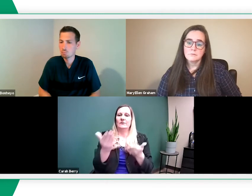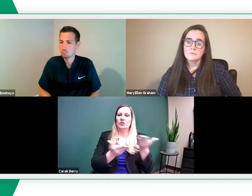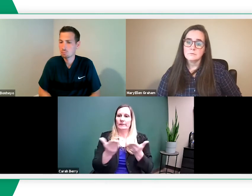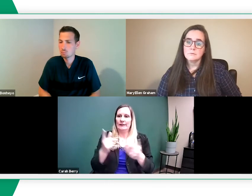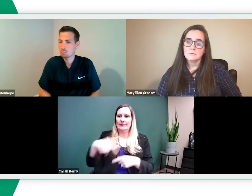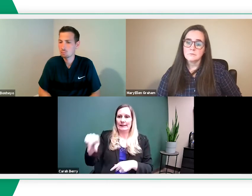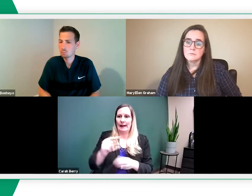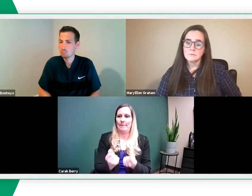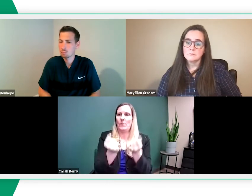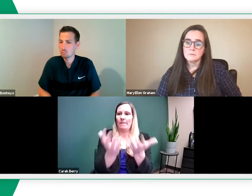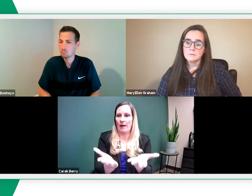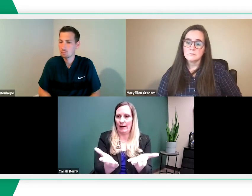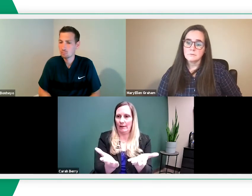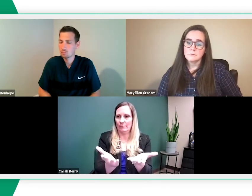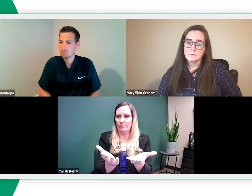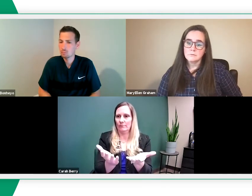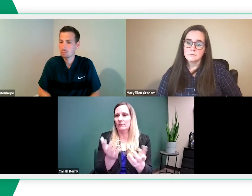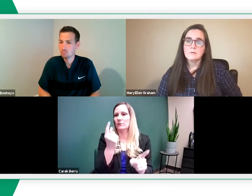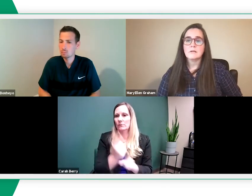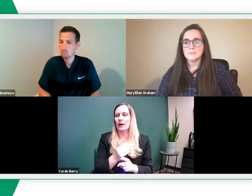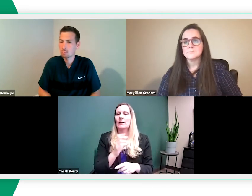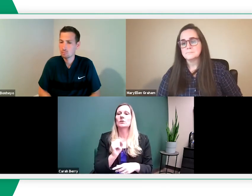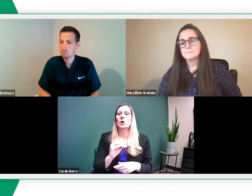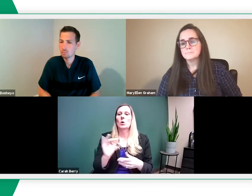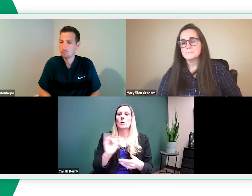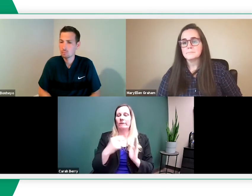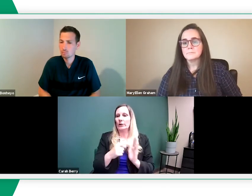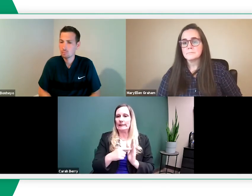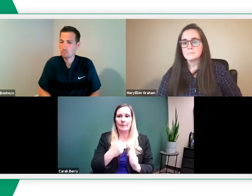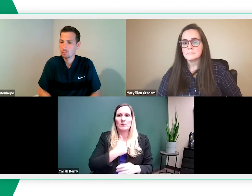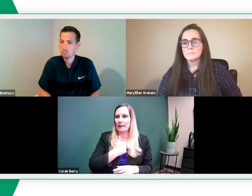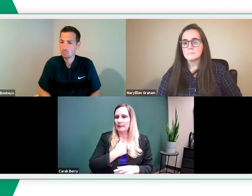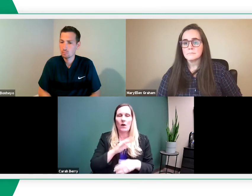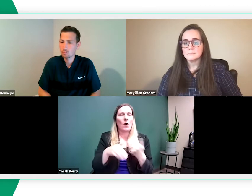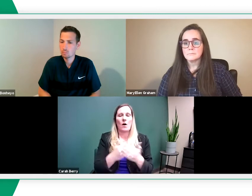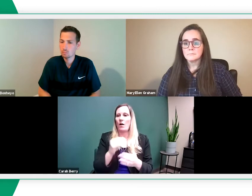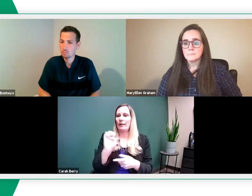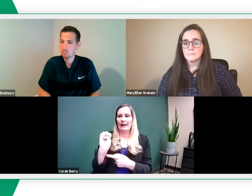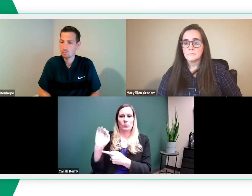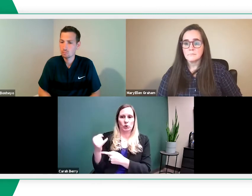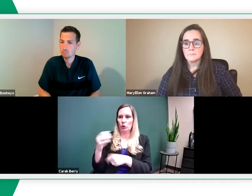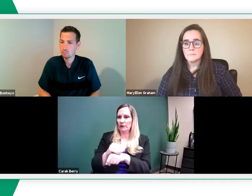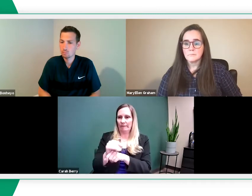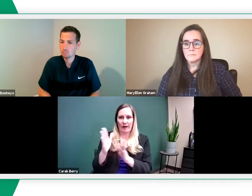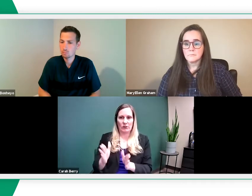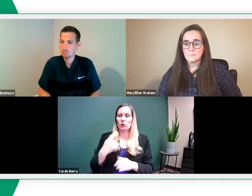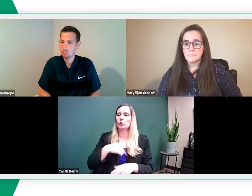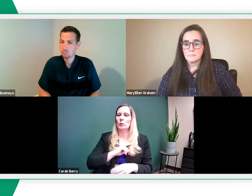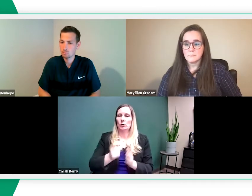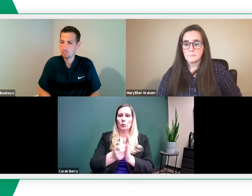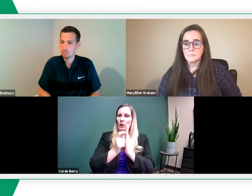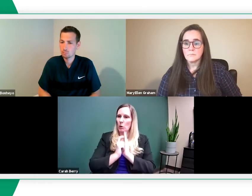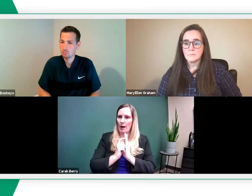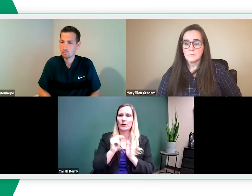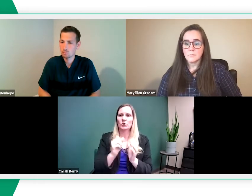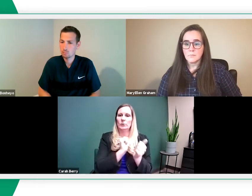You can also ask somebody, what kind of services do they provide? What do they sell? So for example, all of the